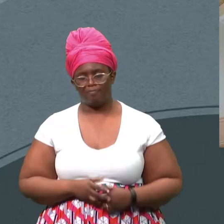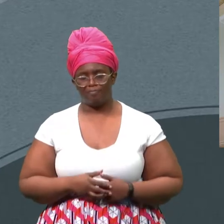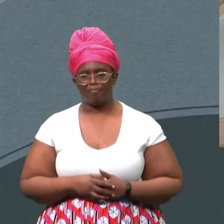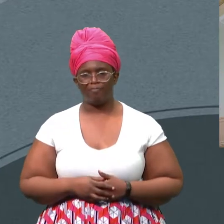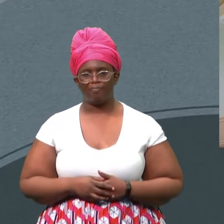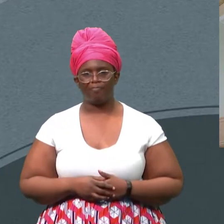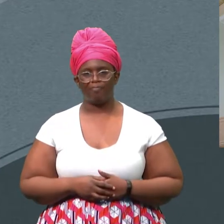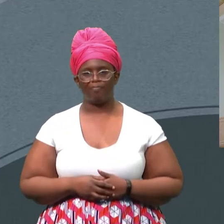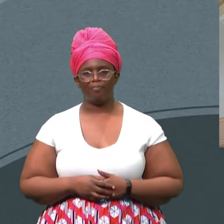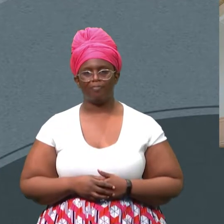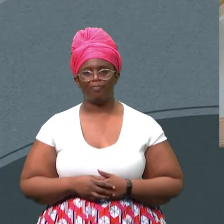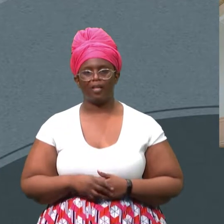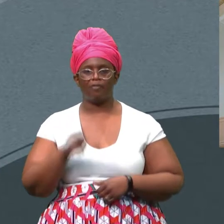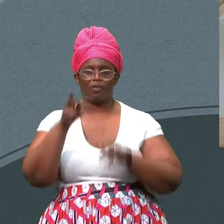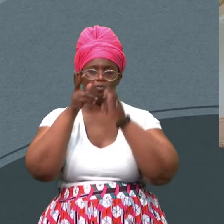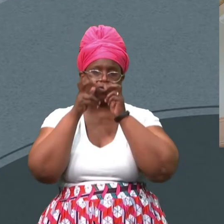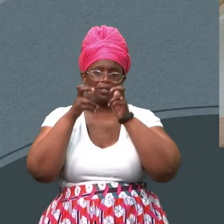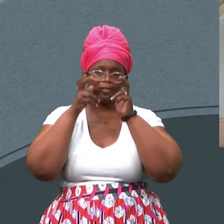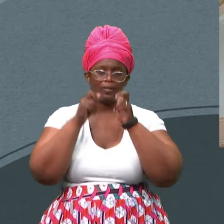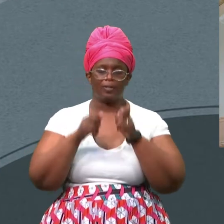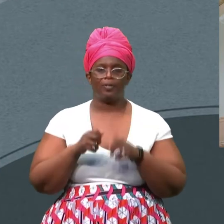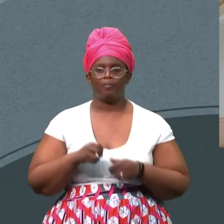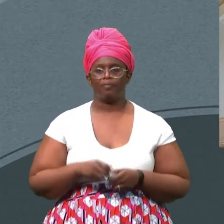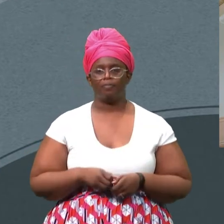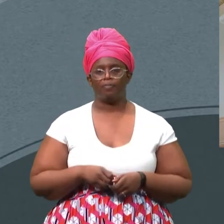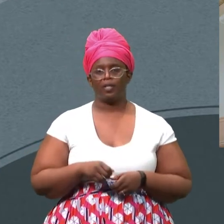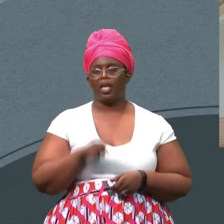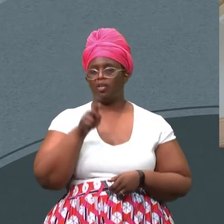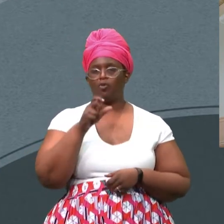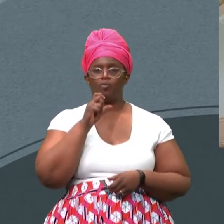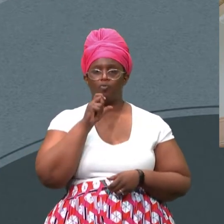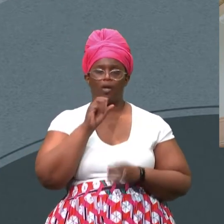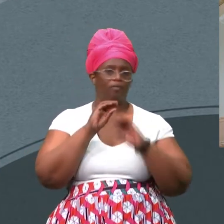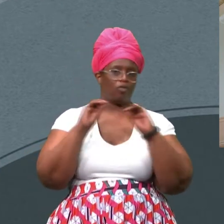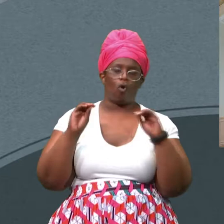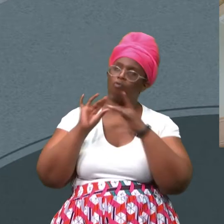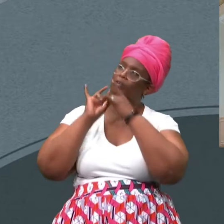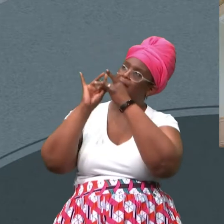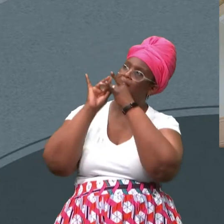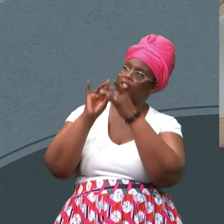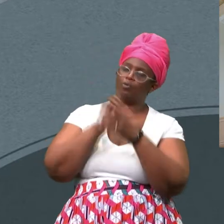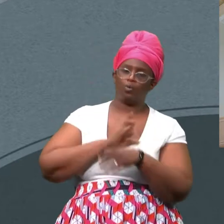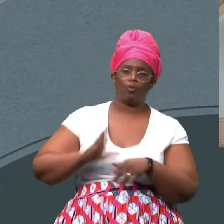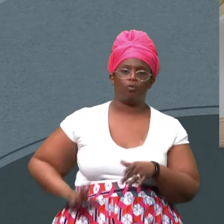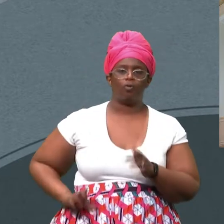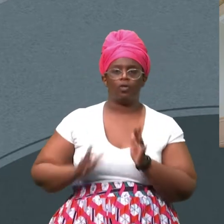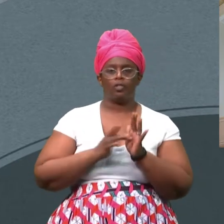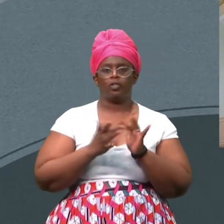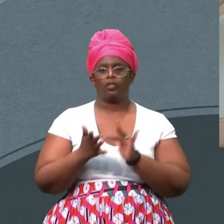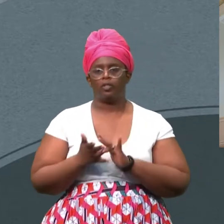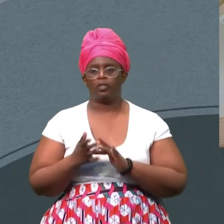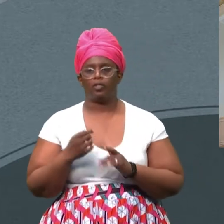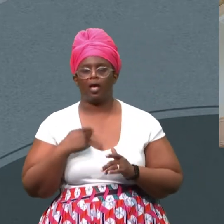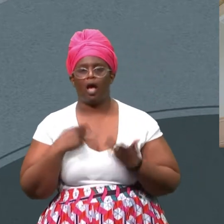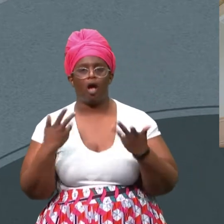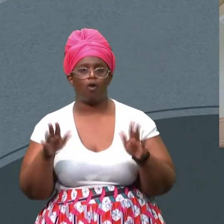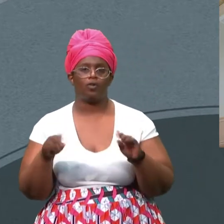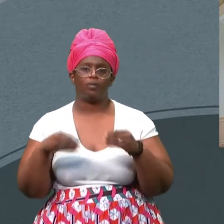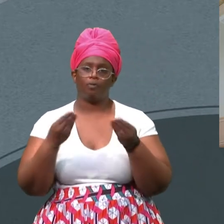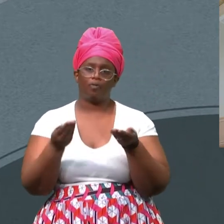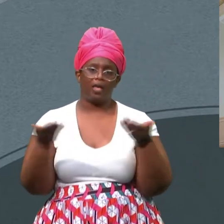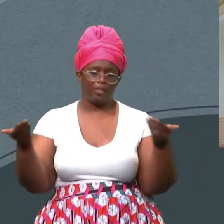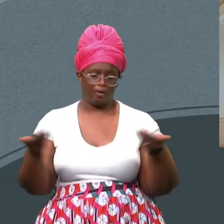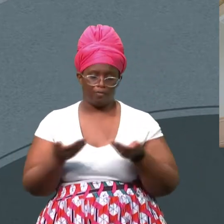to me. You're watching. Without a personal relationship with the Lord, I've already in the preaching extended this invitation to